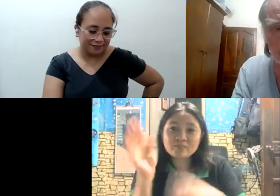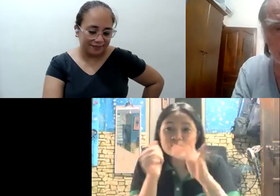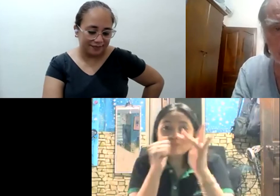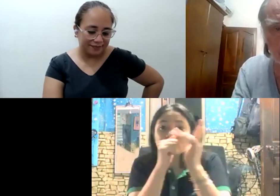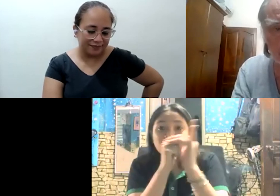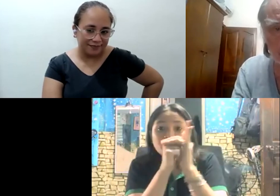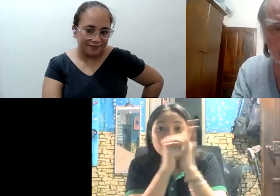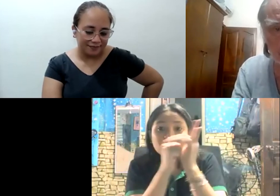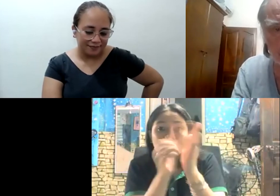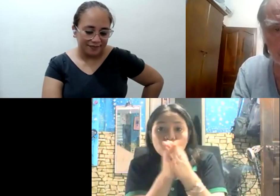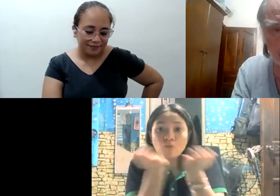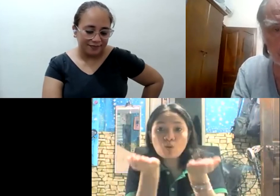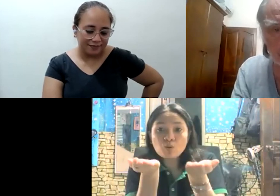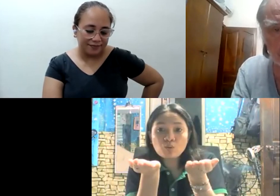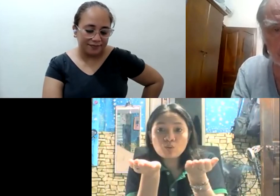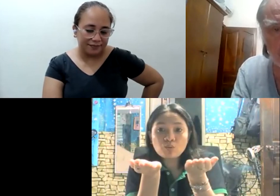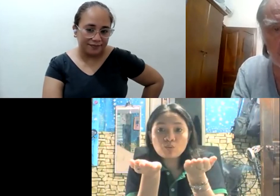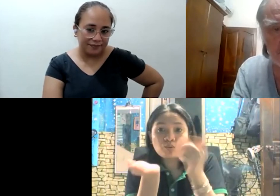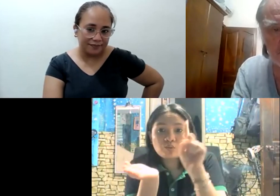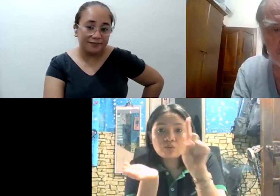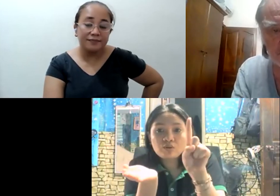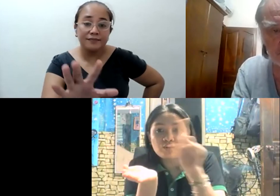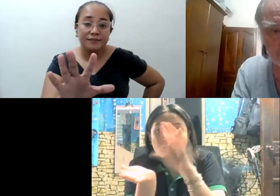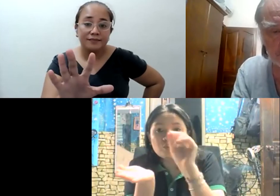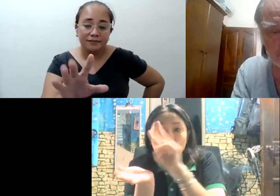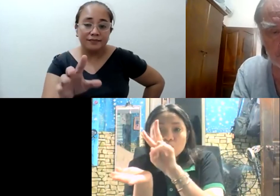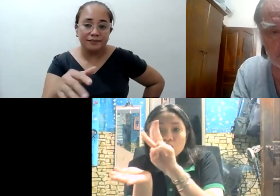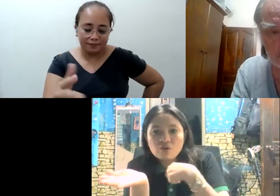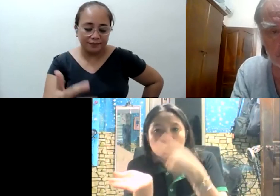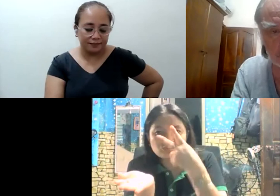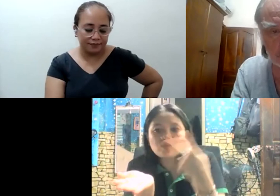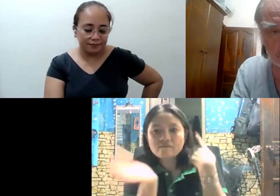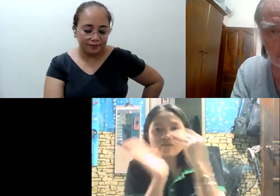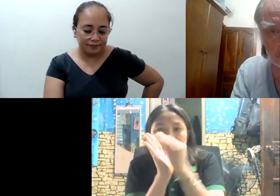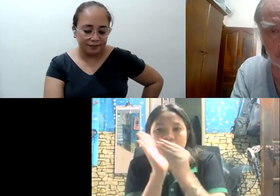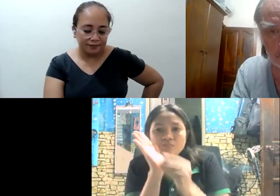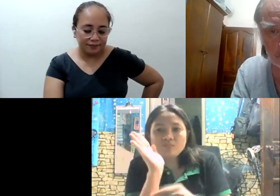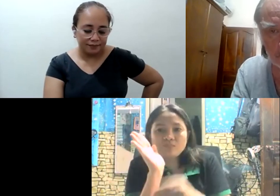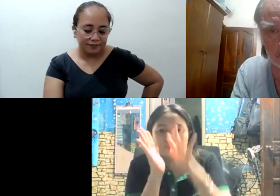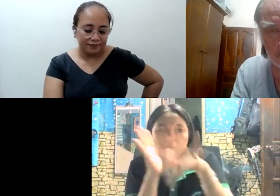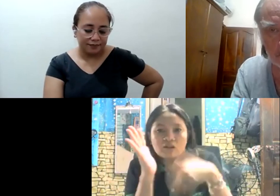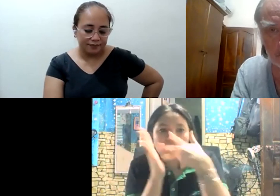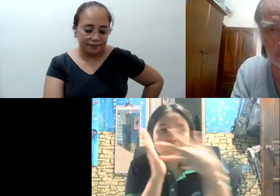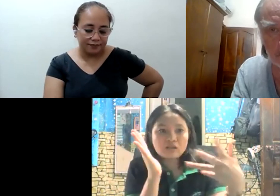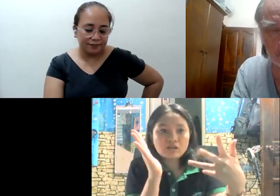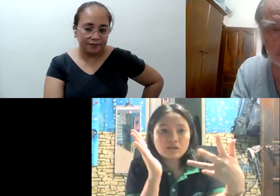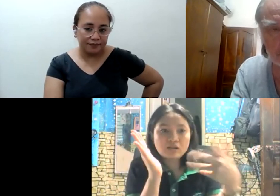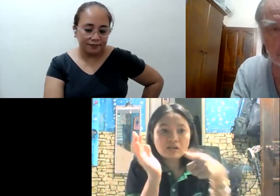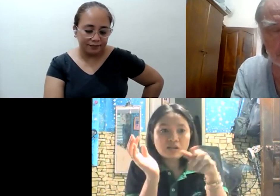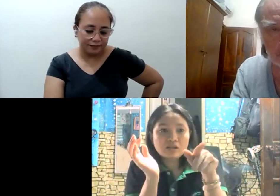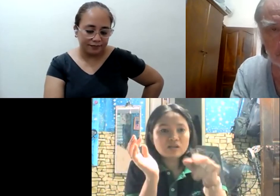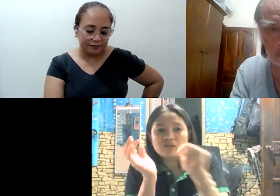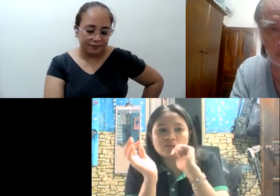This is Meng. The Yes. Philippine Federation of the Deaf, Book 1 and 2, has